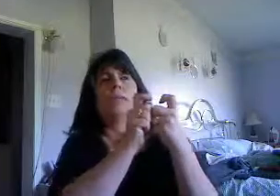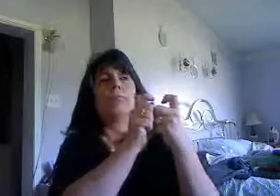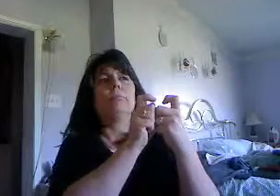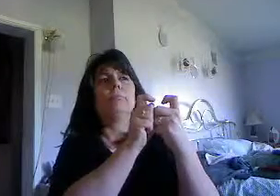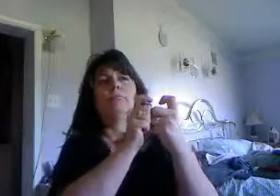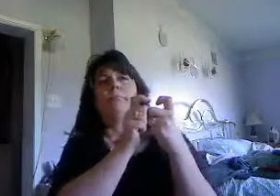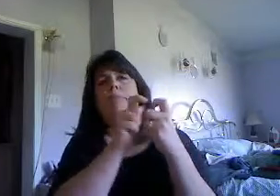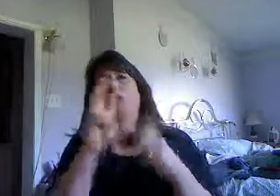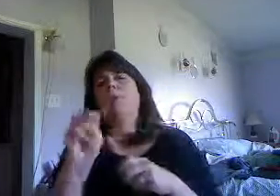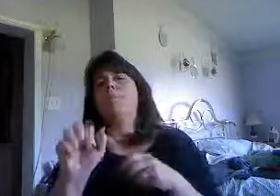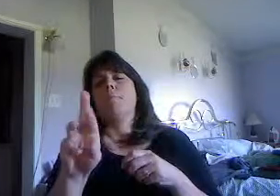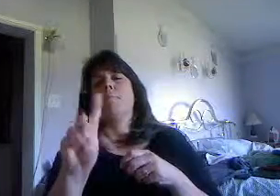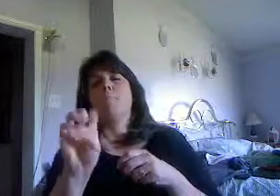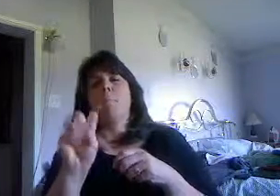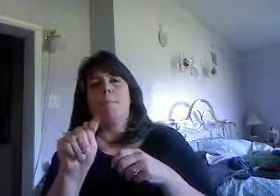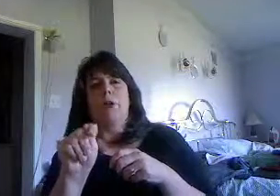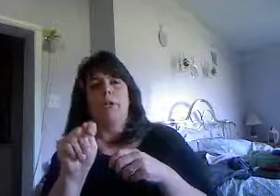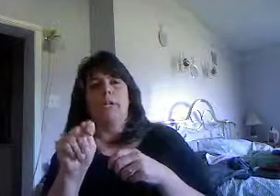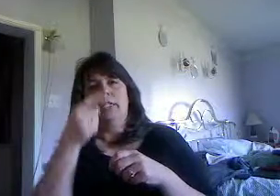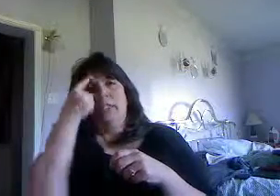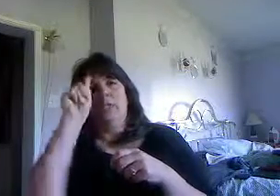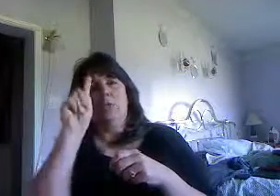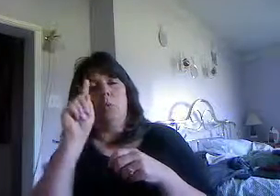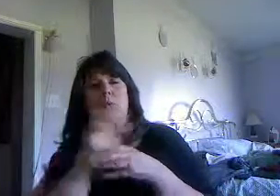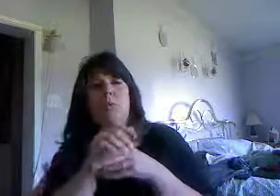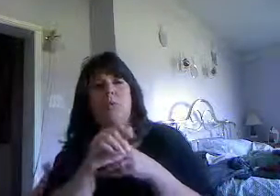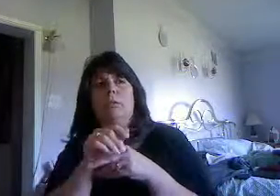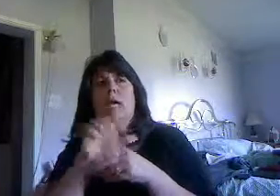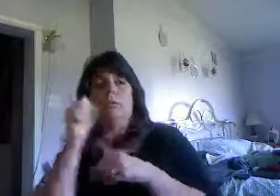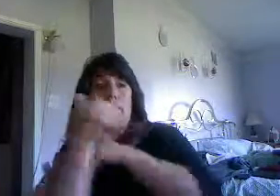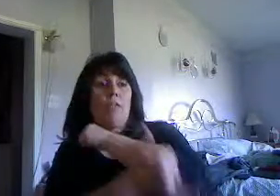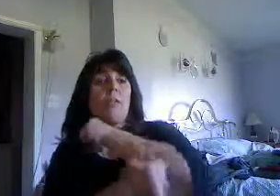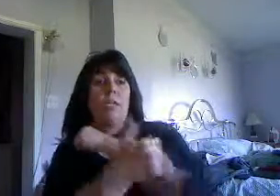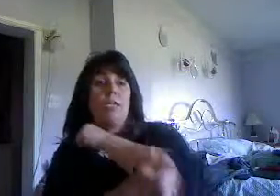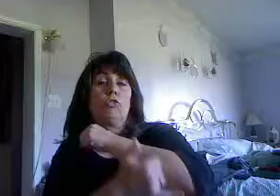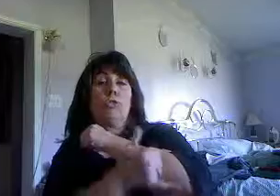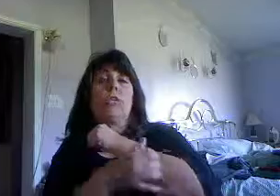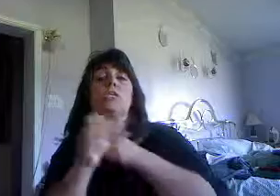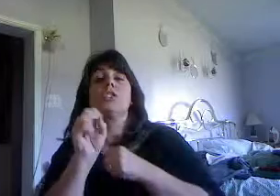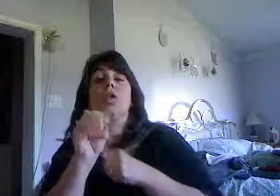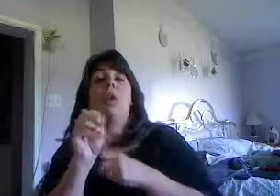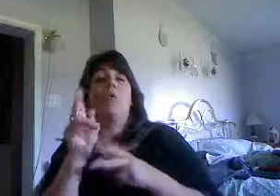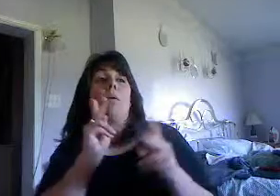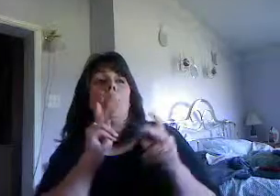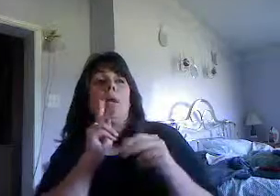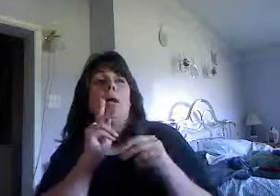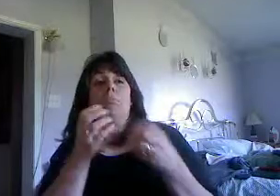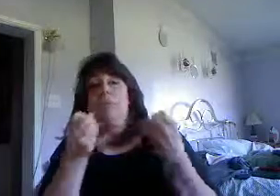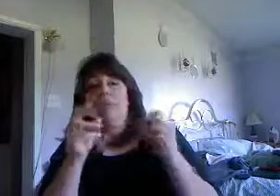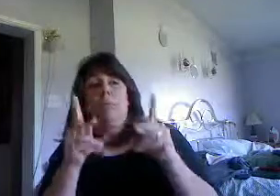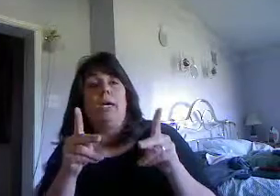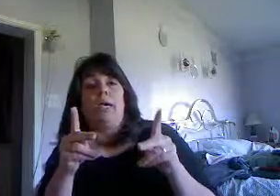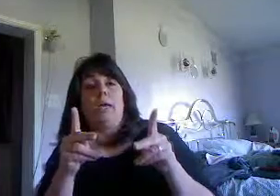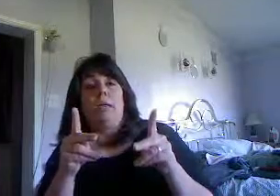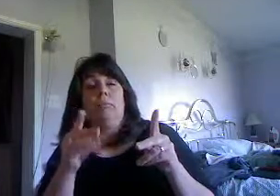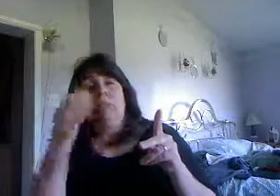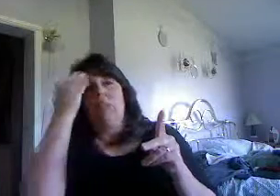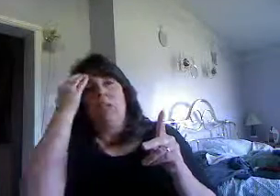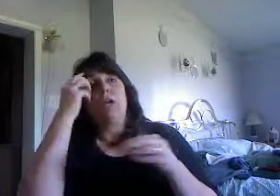that knows about the economy of Zambia. They want to be in a city where they can call in contractors or people who can inform them on very